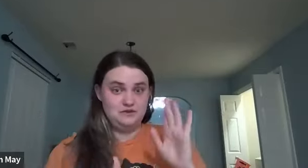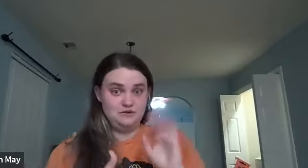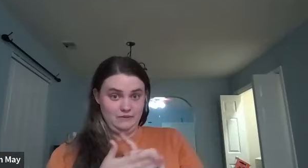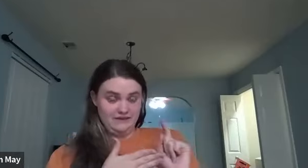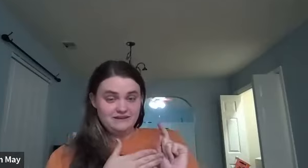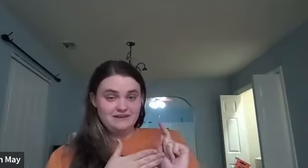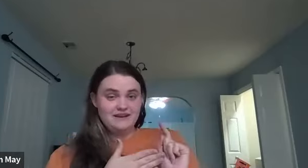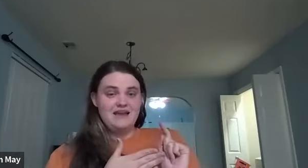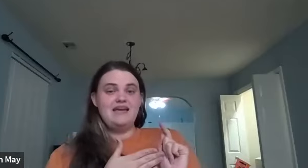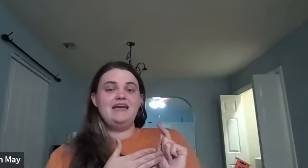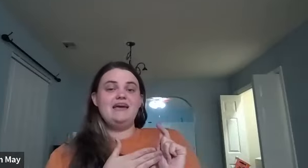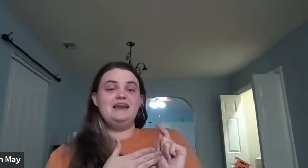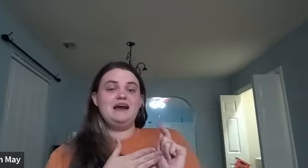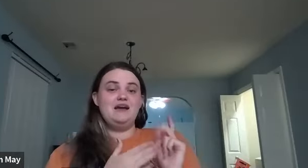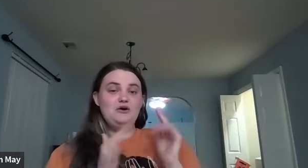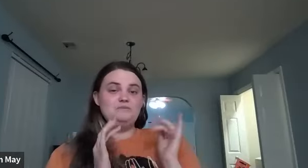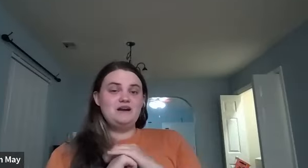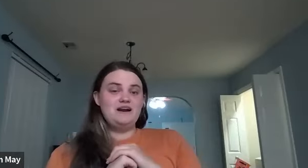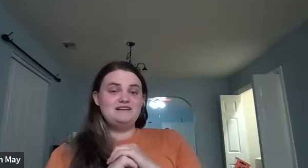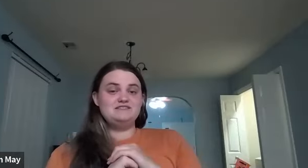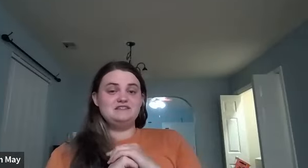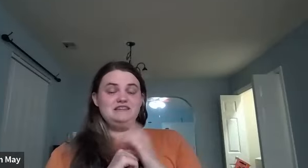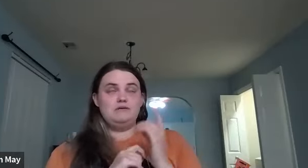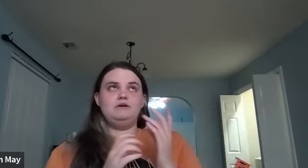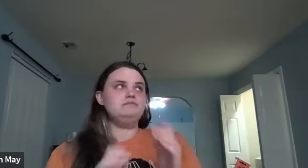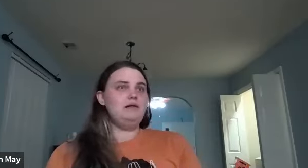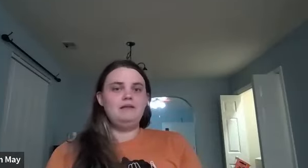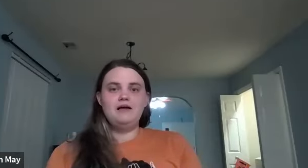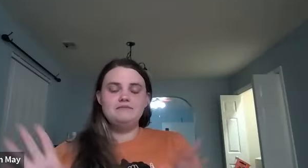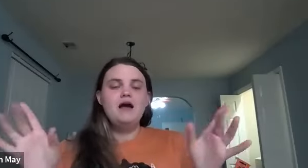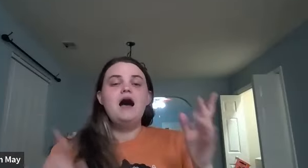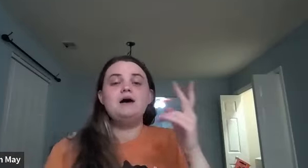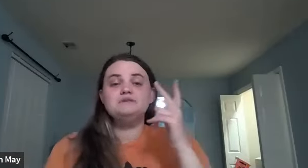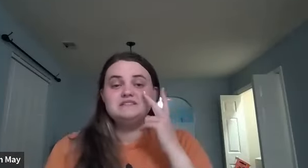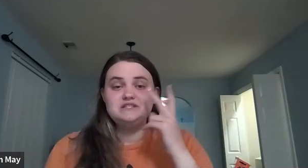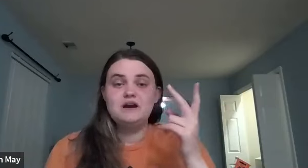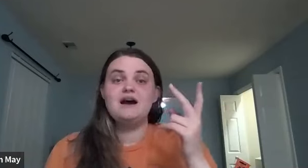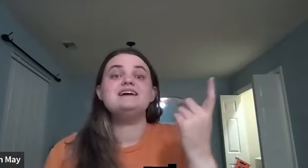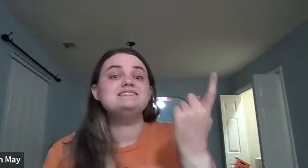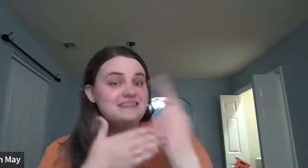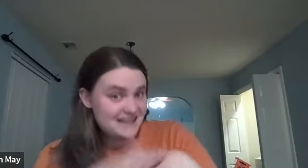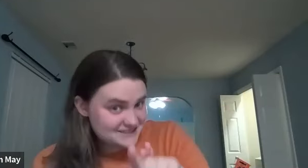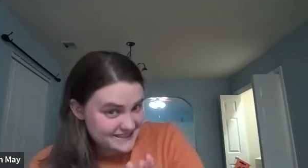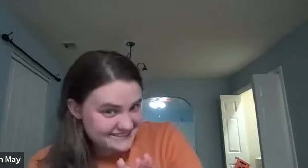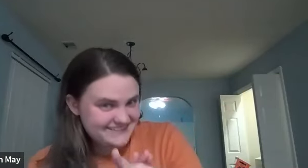your week. And I hope you guys I will see you guys next week. There